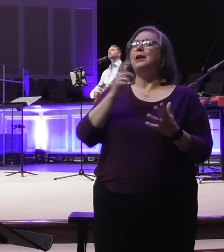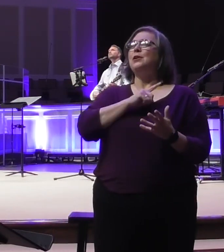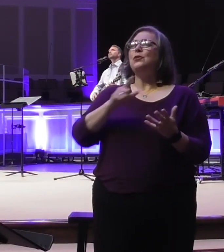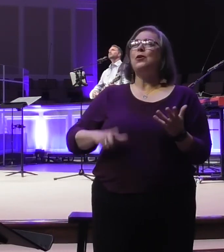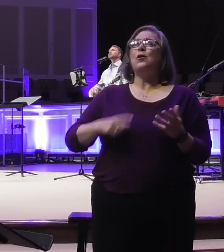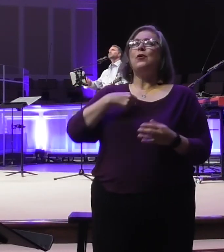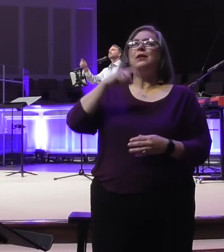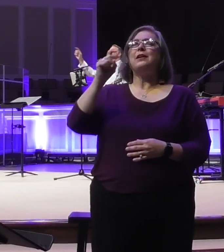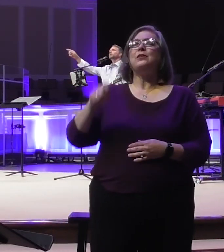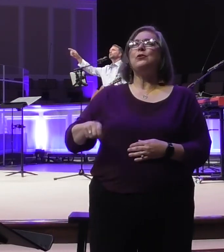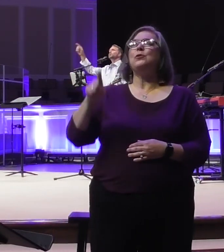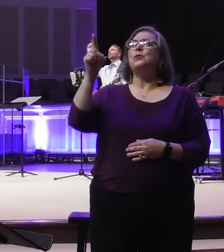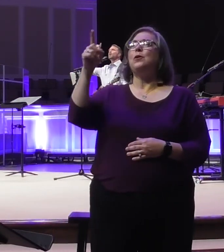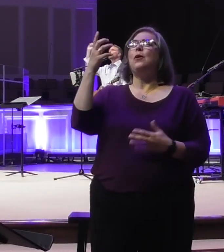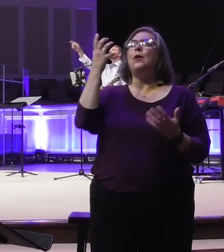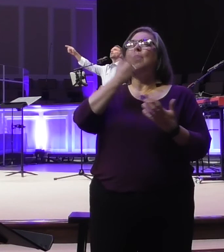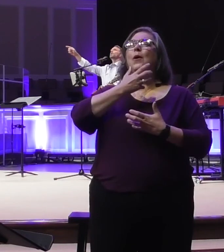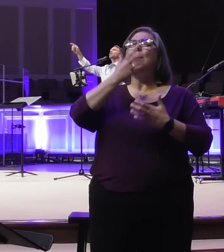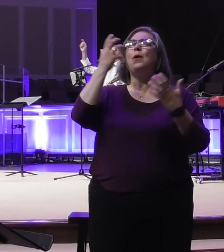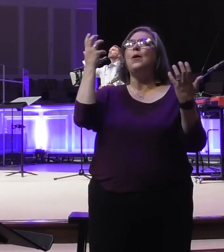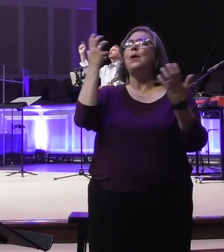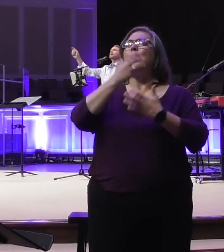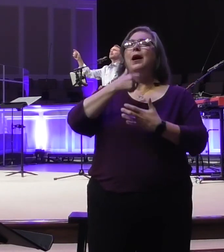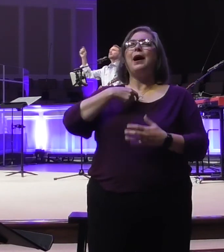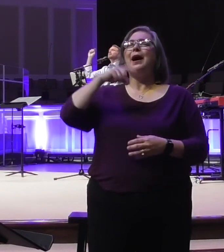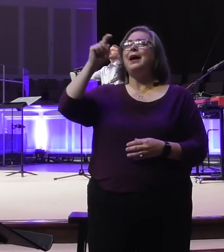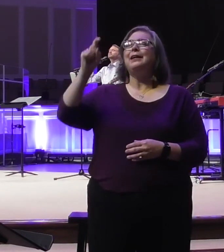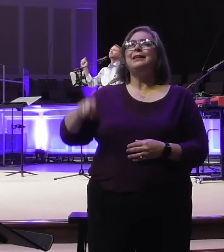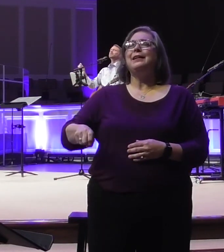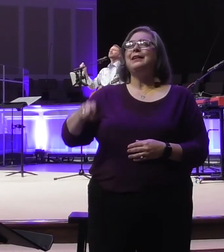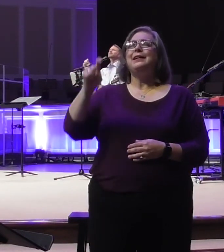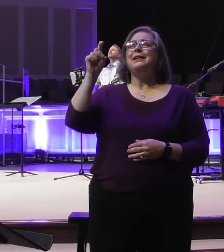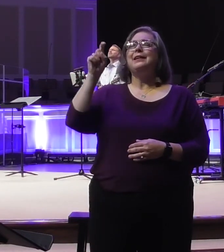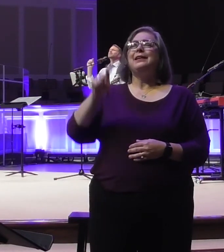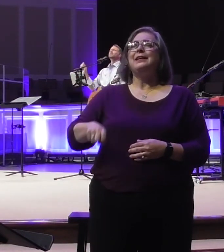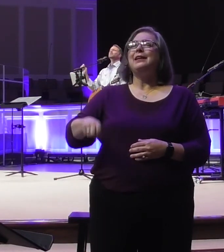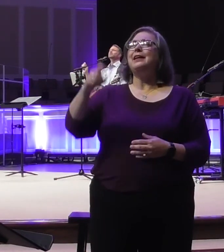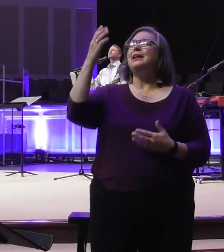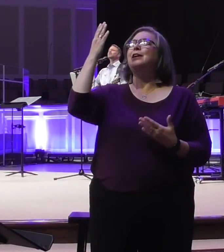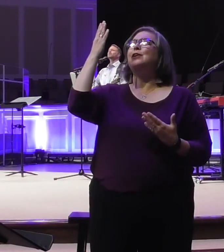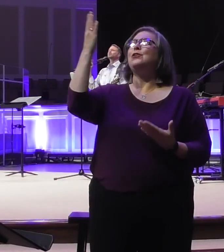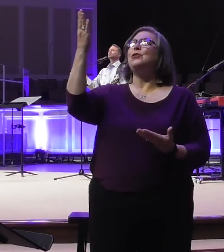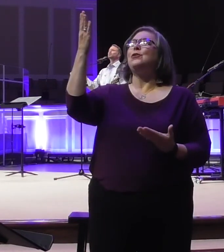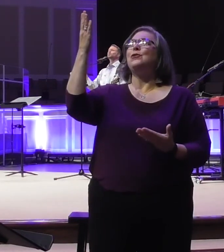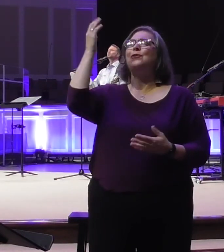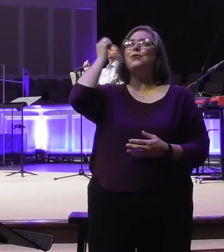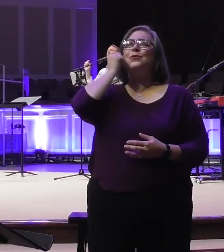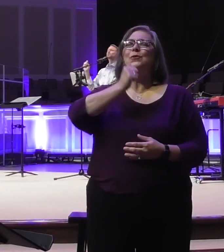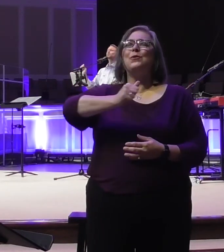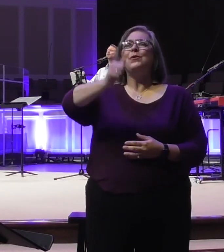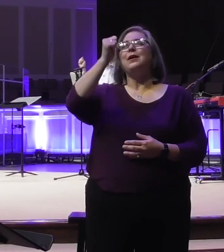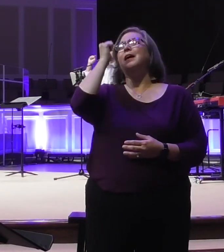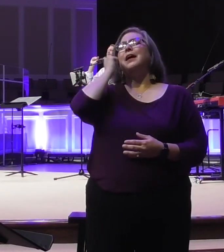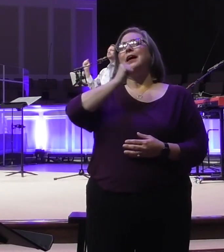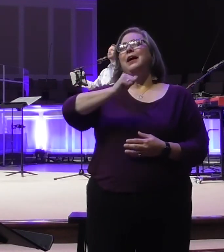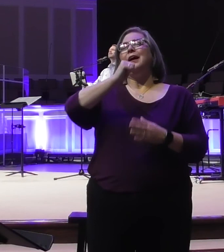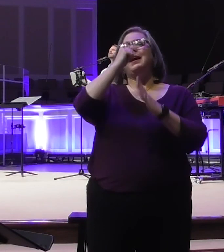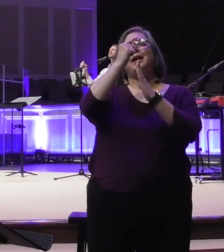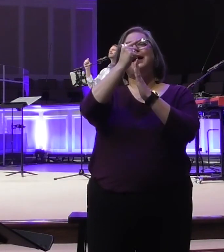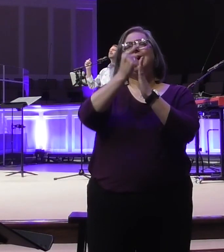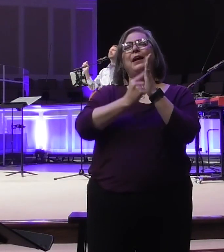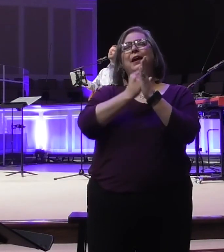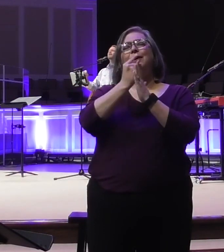Lord, I need you. All I need you.